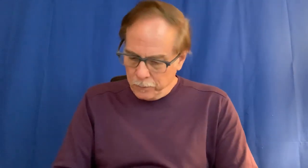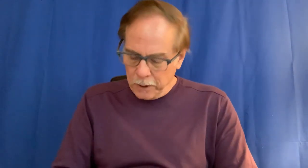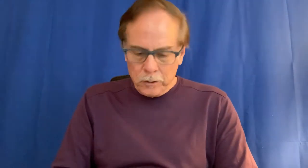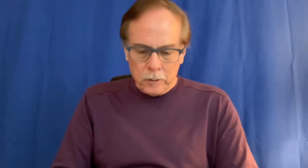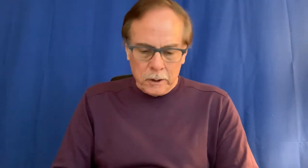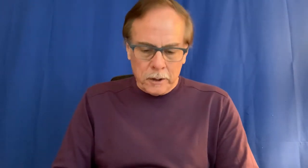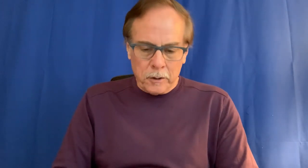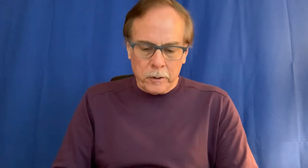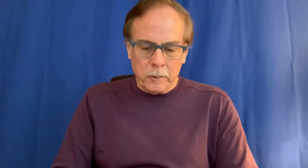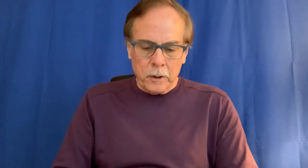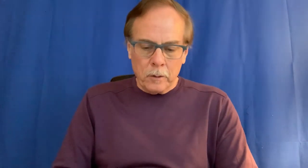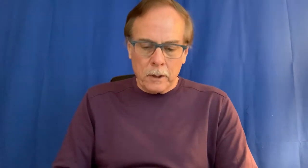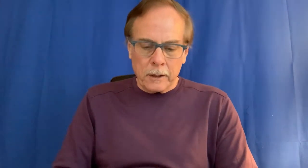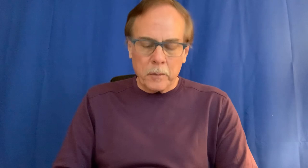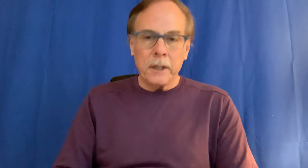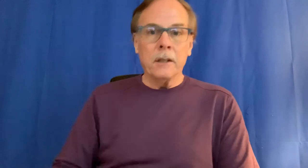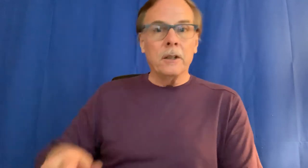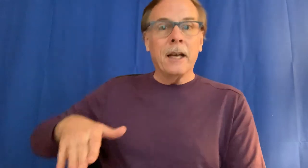Page 293, the middle, not completed yet,